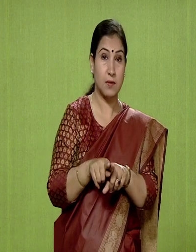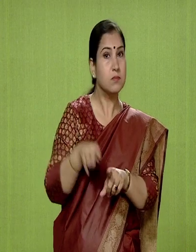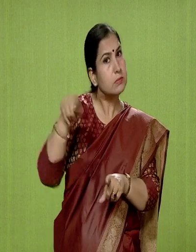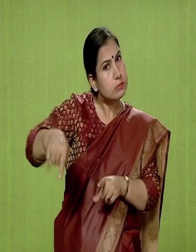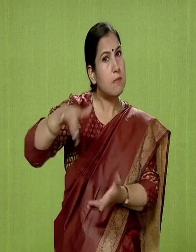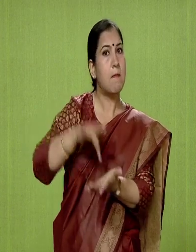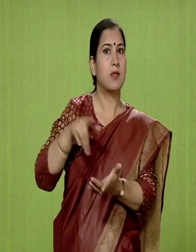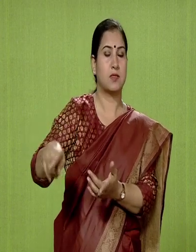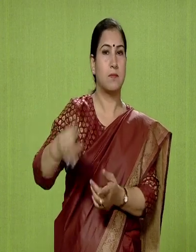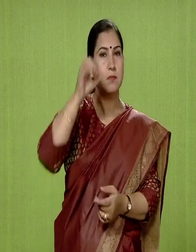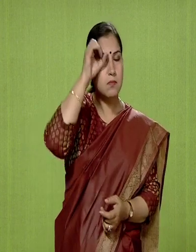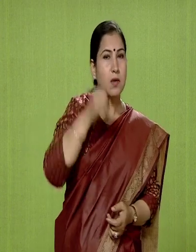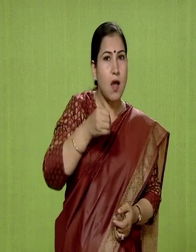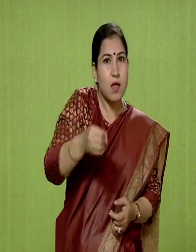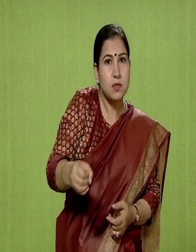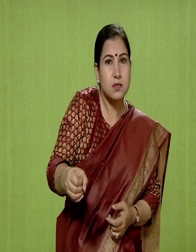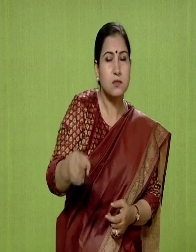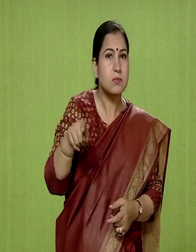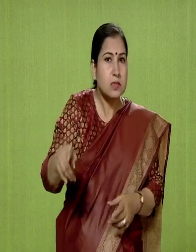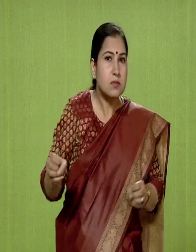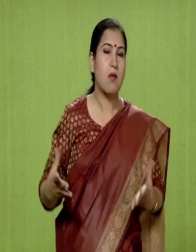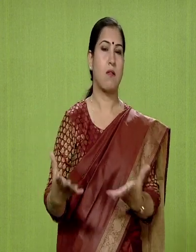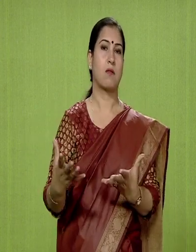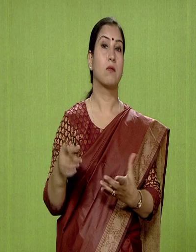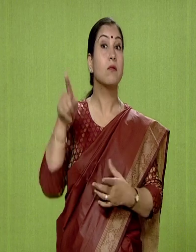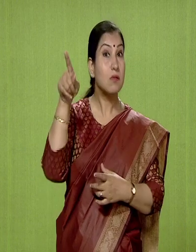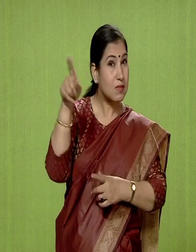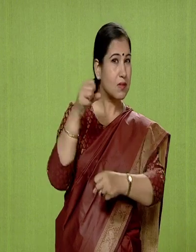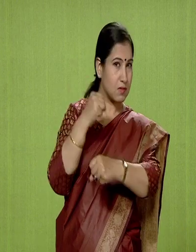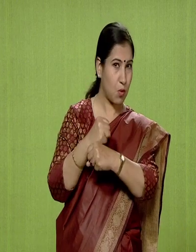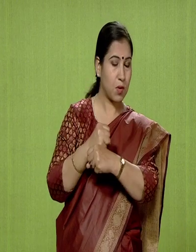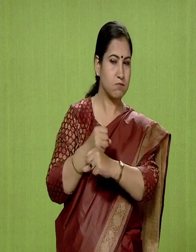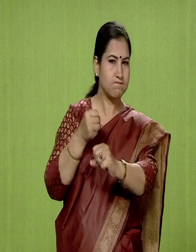Gandhiji started to oppose the policies of the government